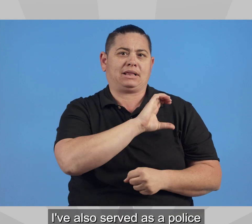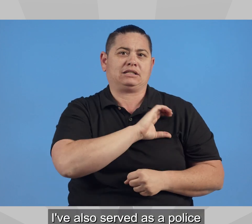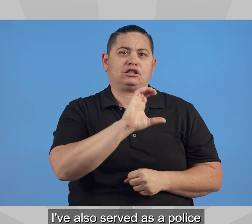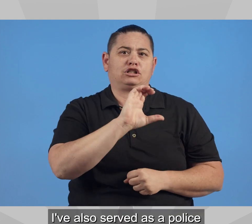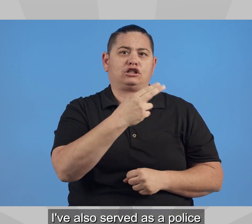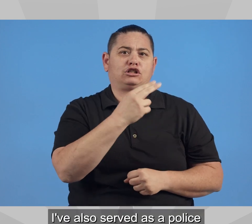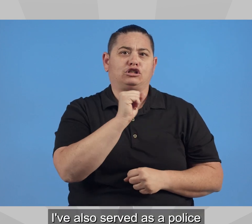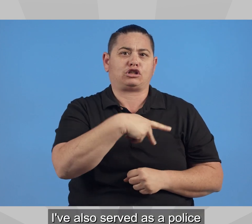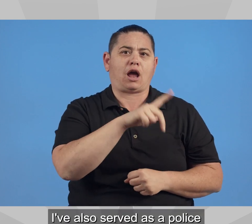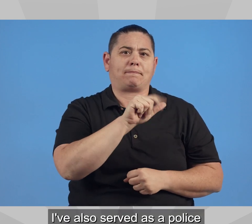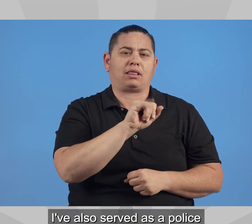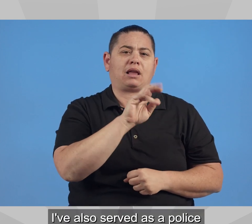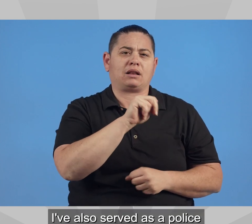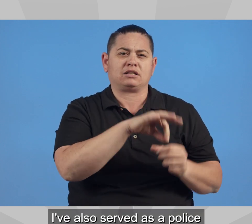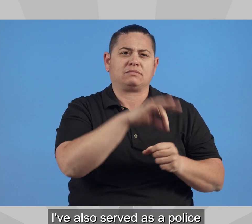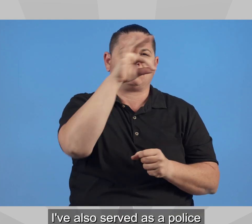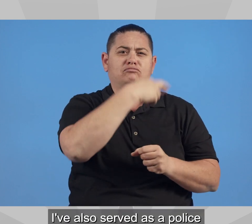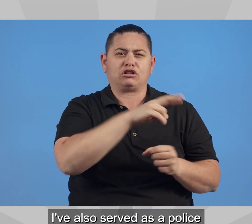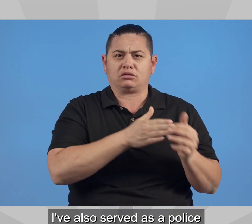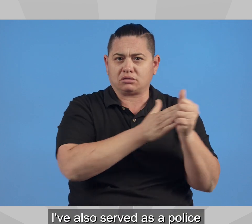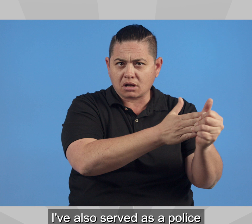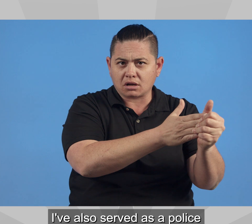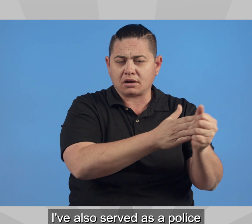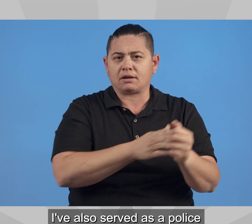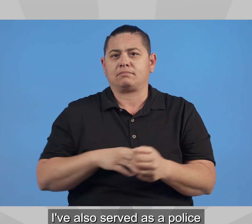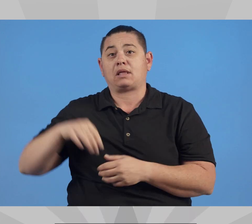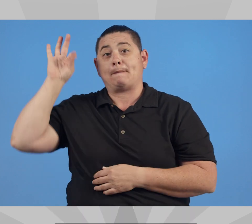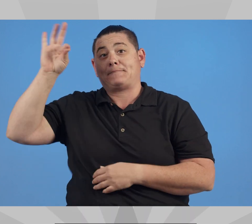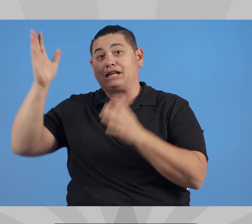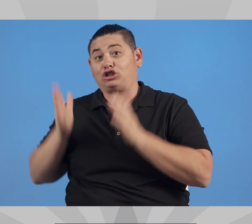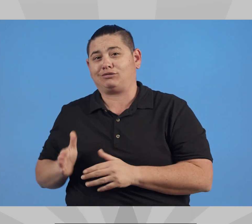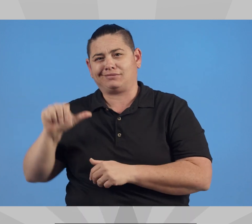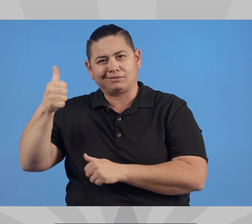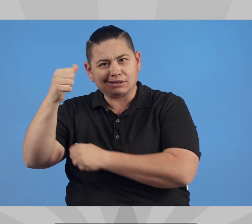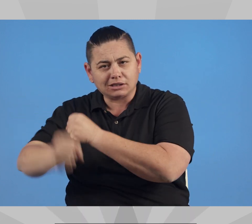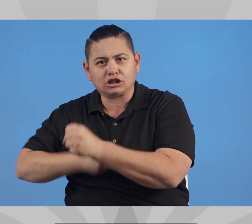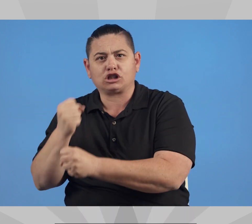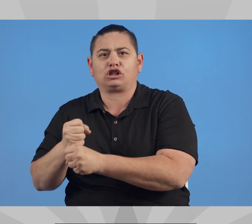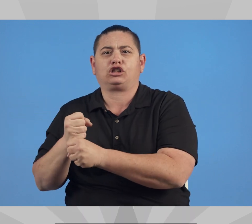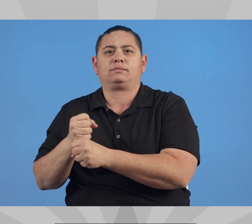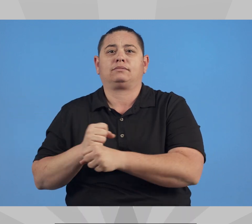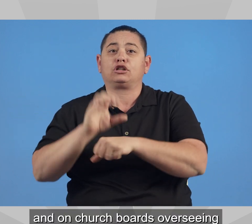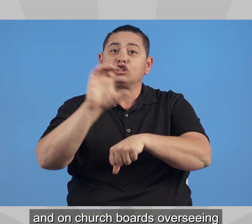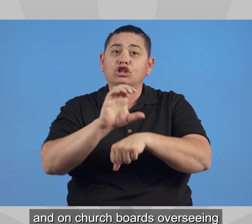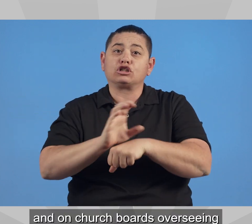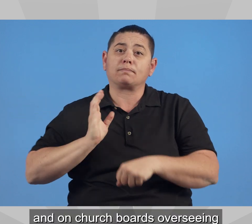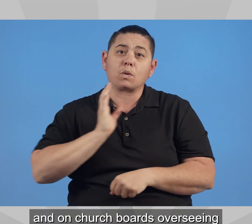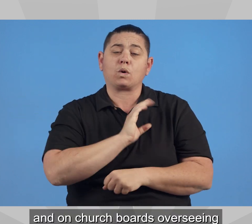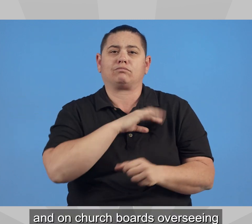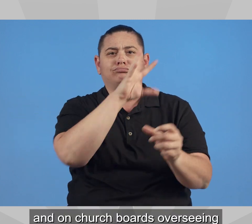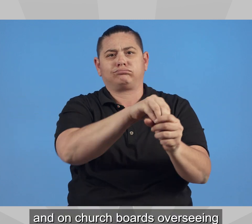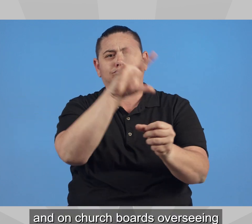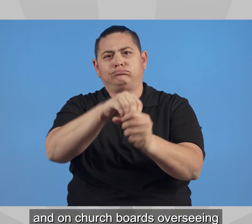I've also served as a police chaplain for 7 years, as a pastor for 10 years, and on